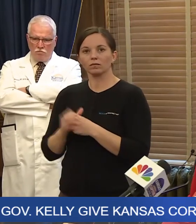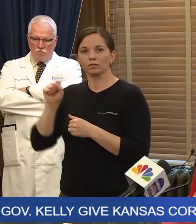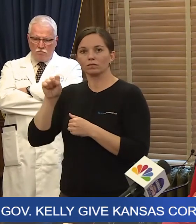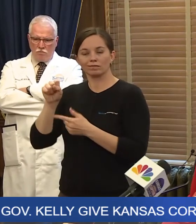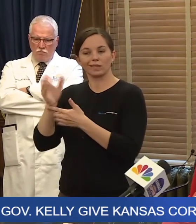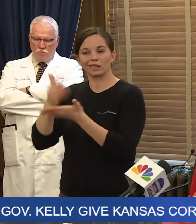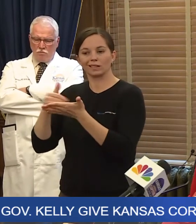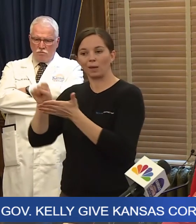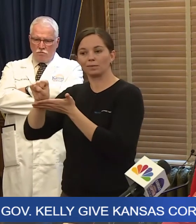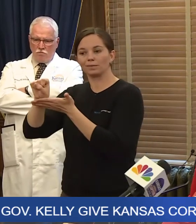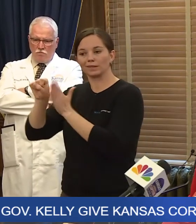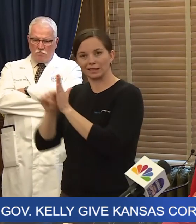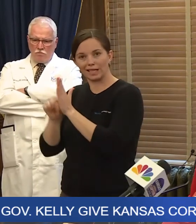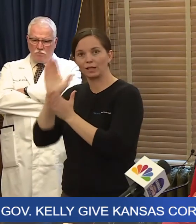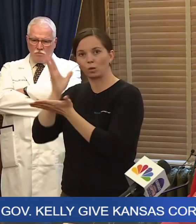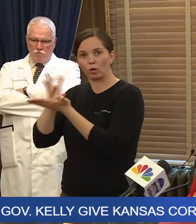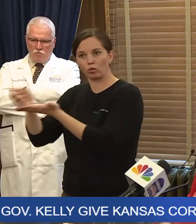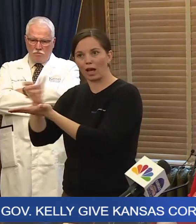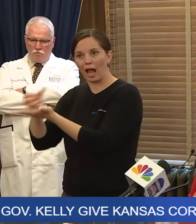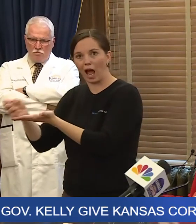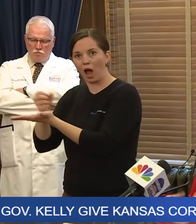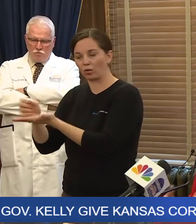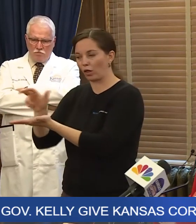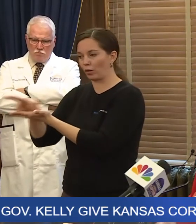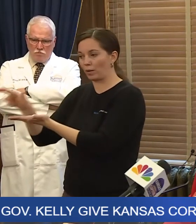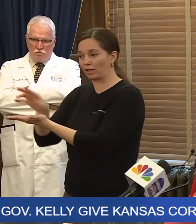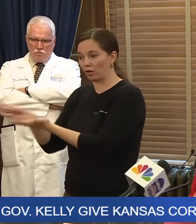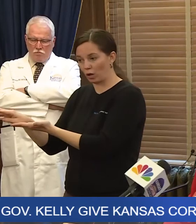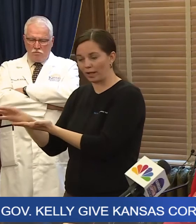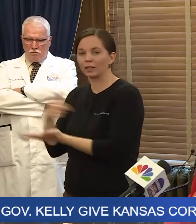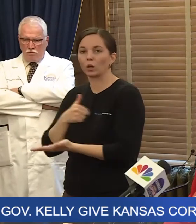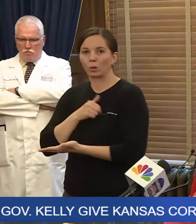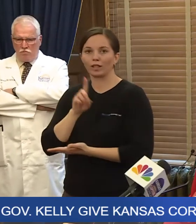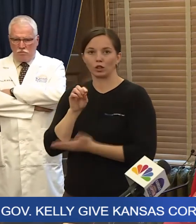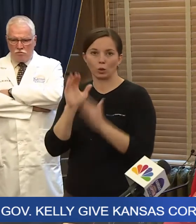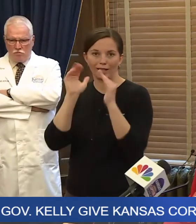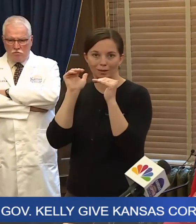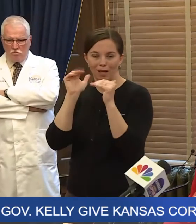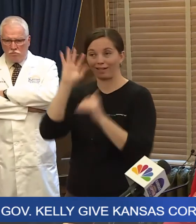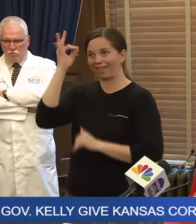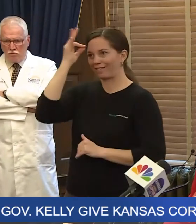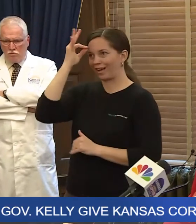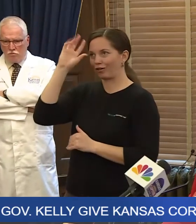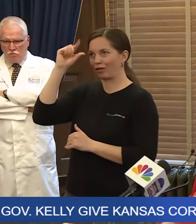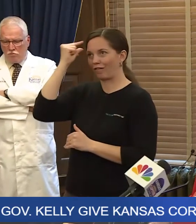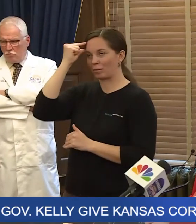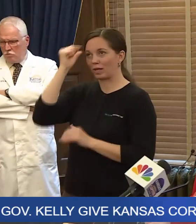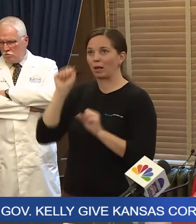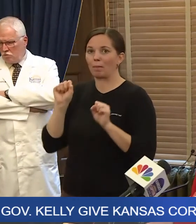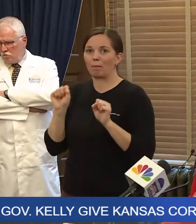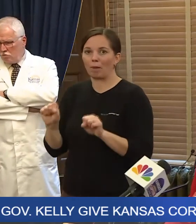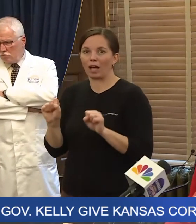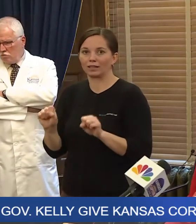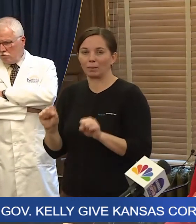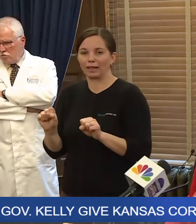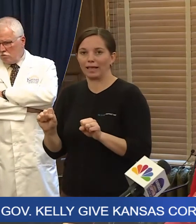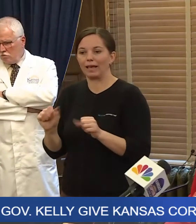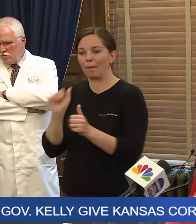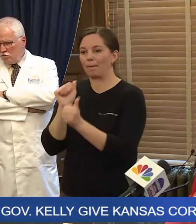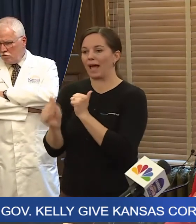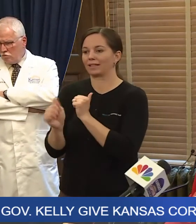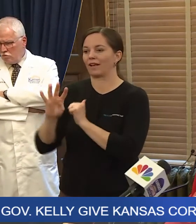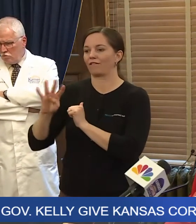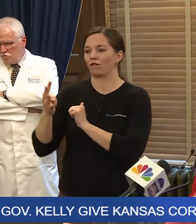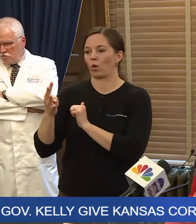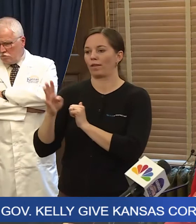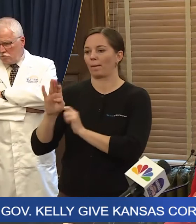in the next probably 3 to 4 weeks. So we do expect, again, the federal government possibly passing a fourth bill